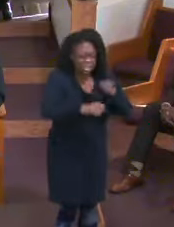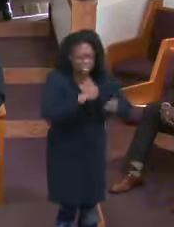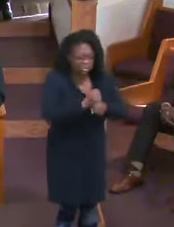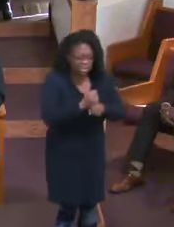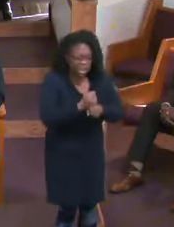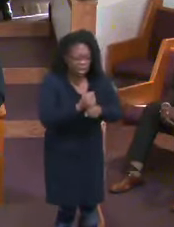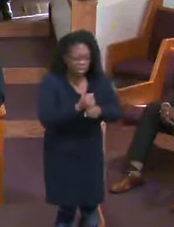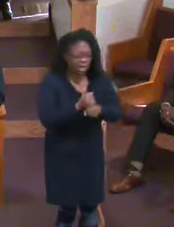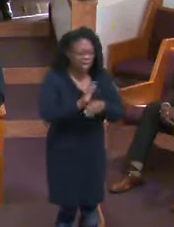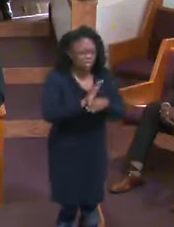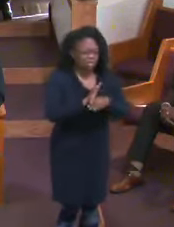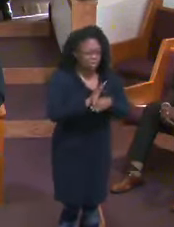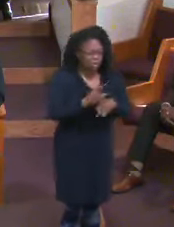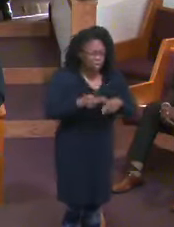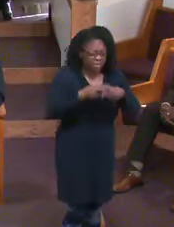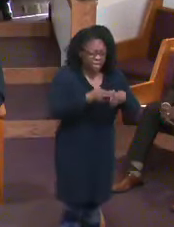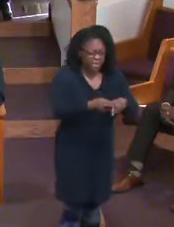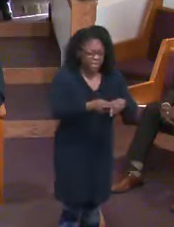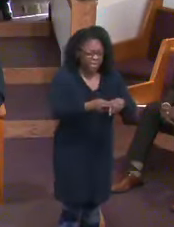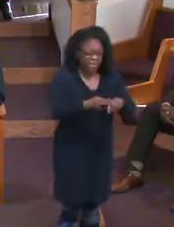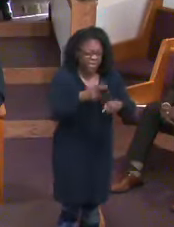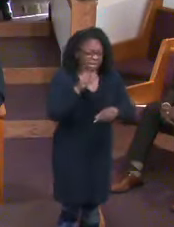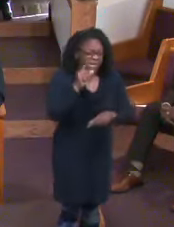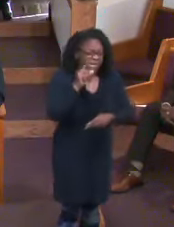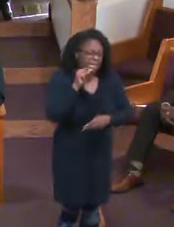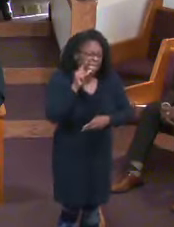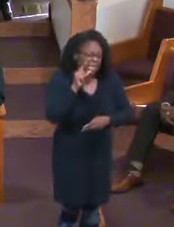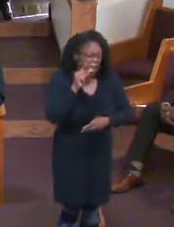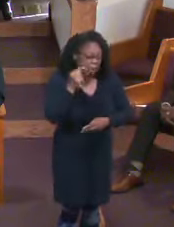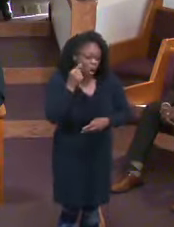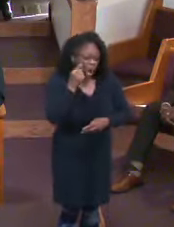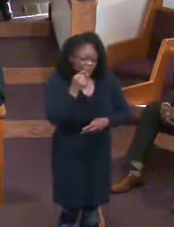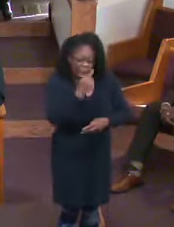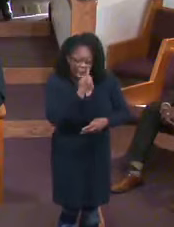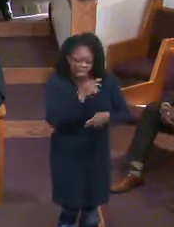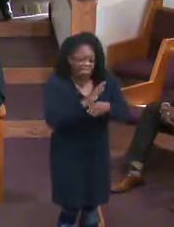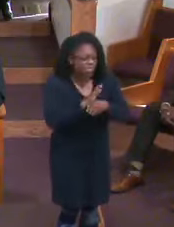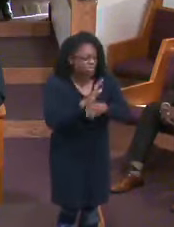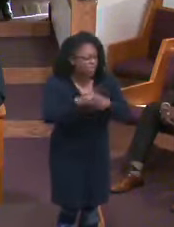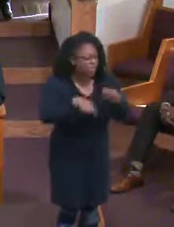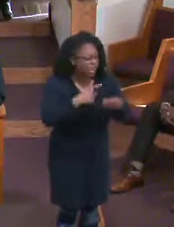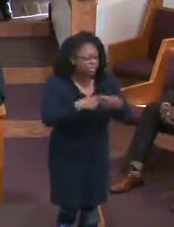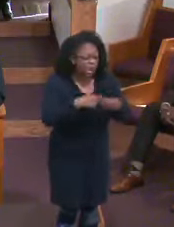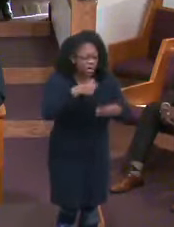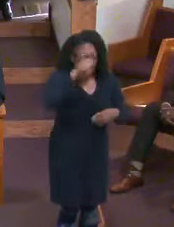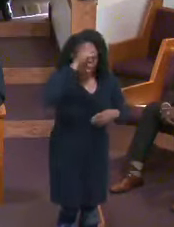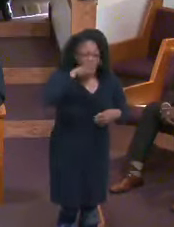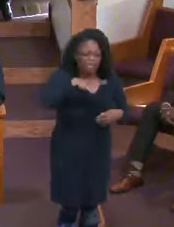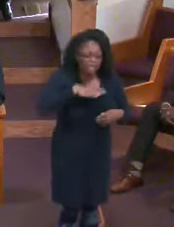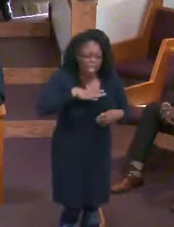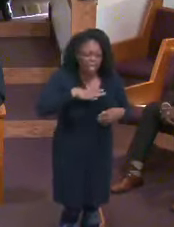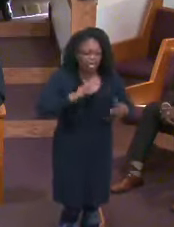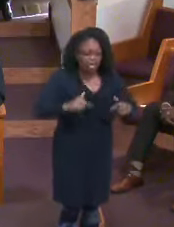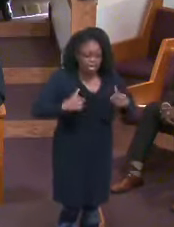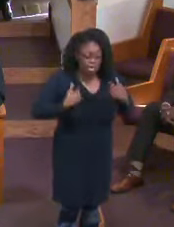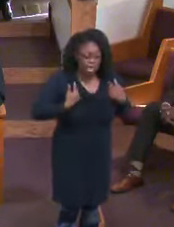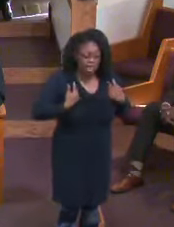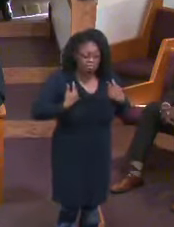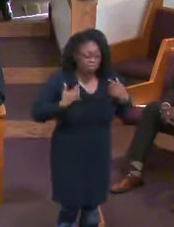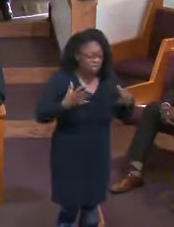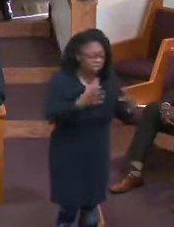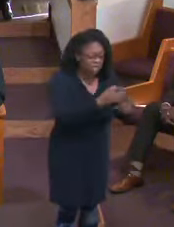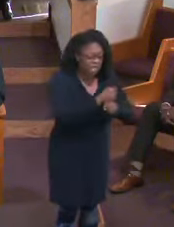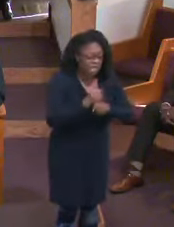Eagle Eye is a movie about Jerry Saw, who has his life taken over by situations that were beyond